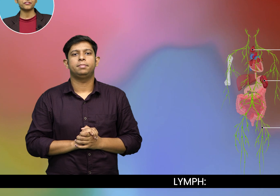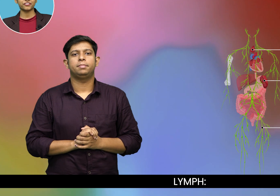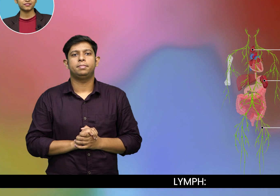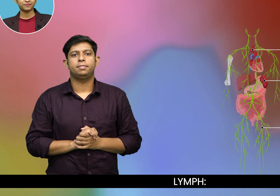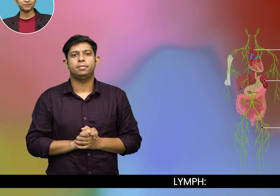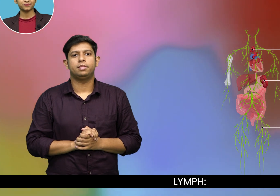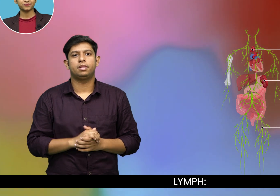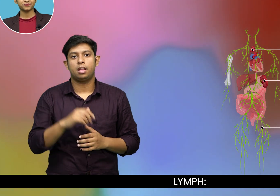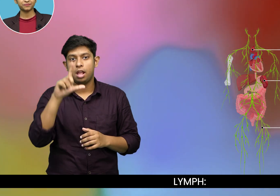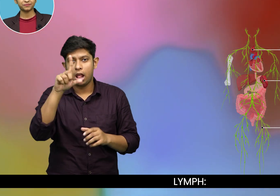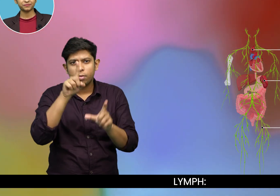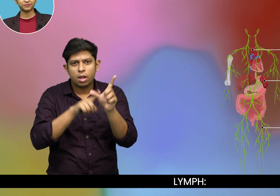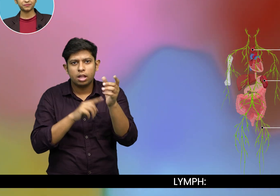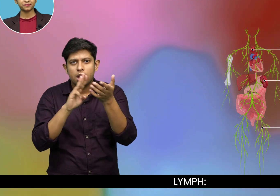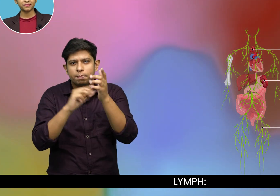Lymph.